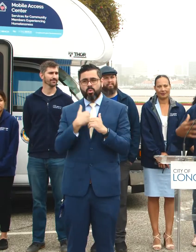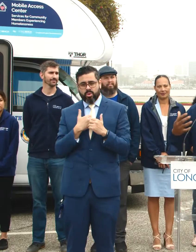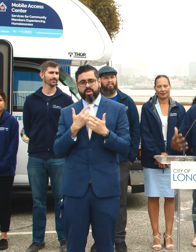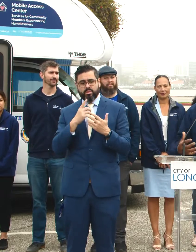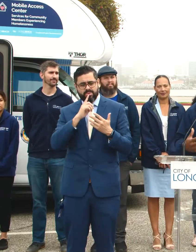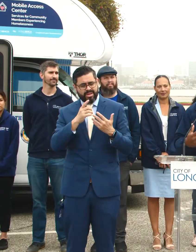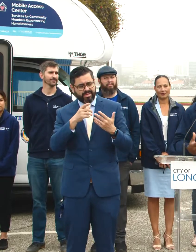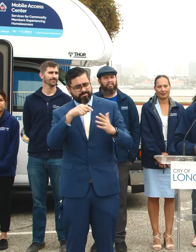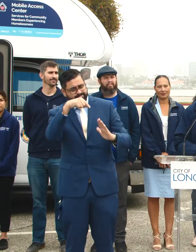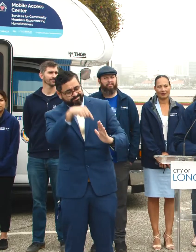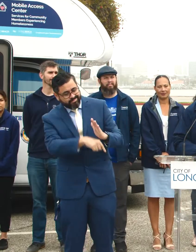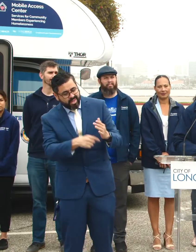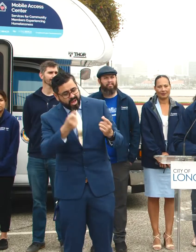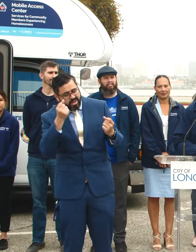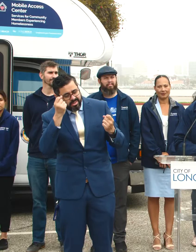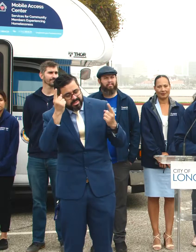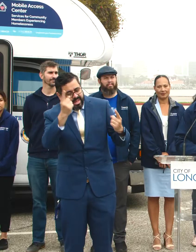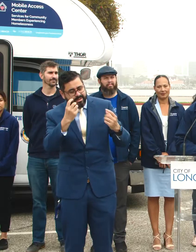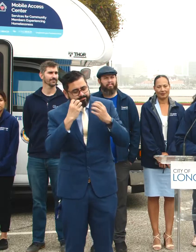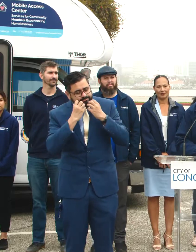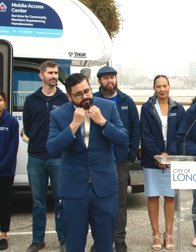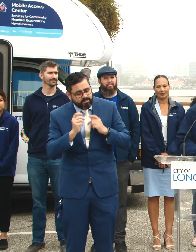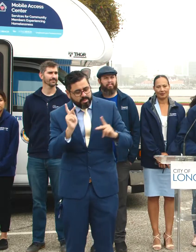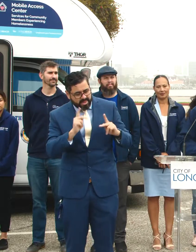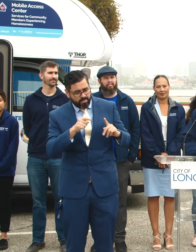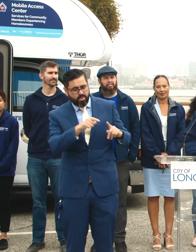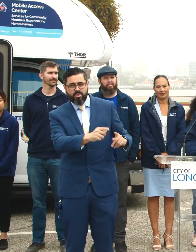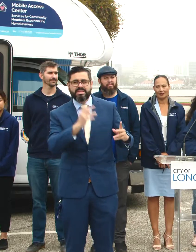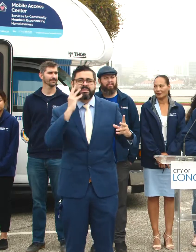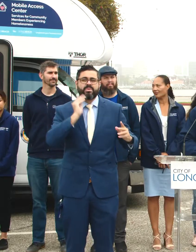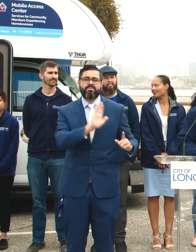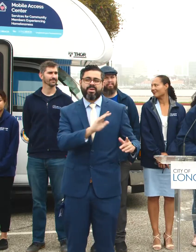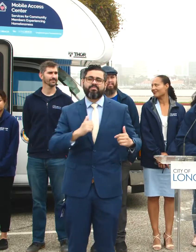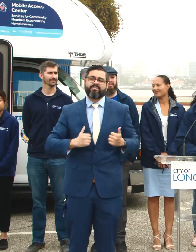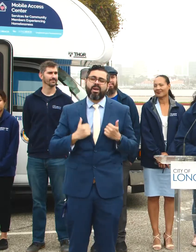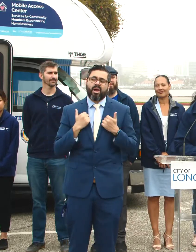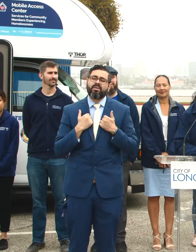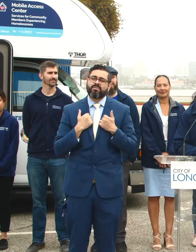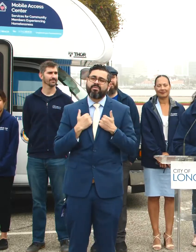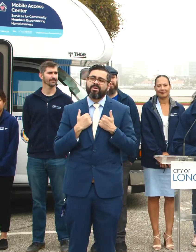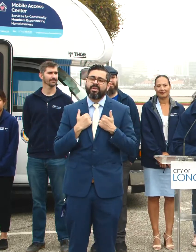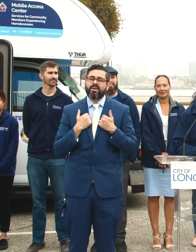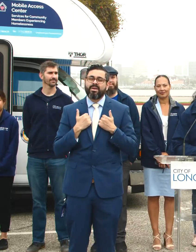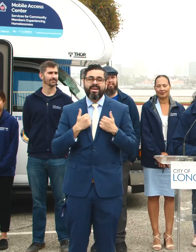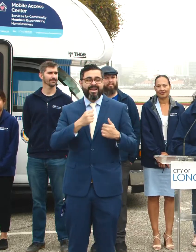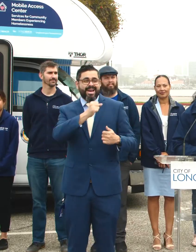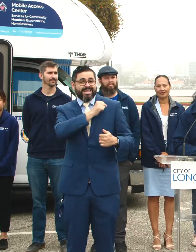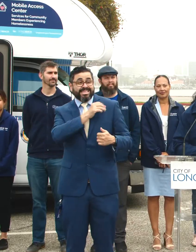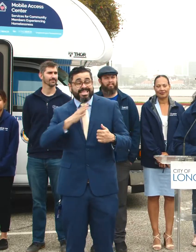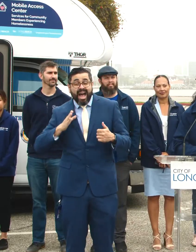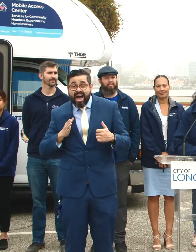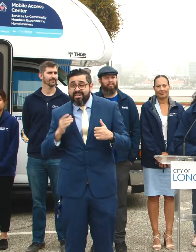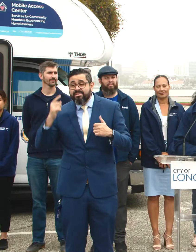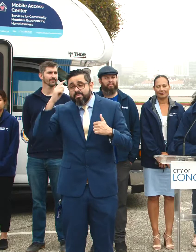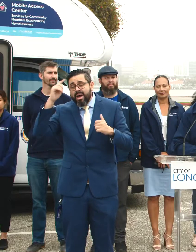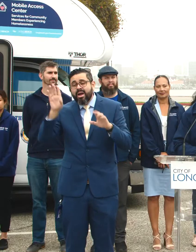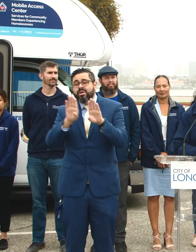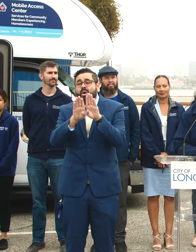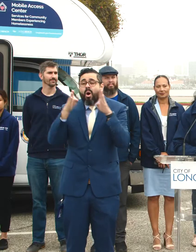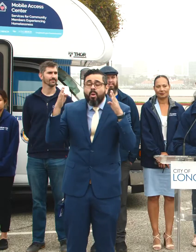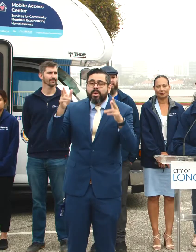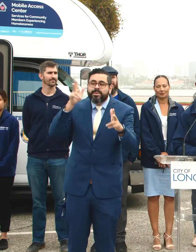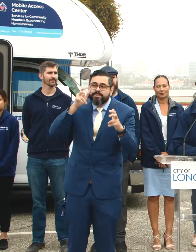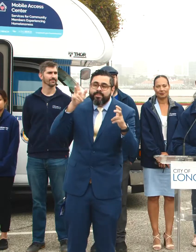beyond to better understand the circumstances on the ground. It's important to our staff that we learn. We learn from people